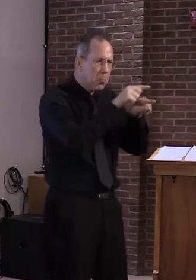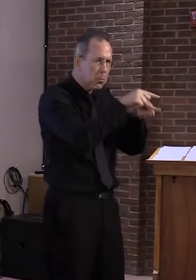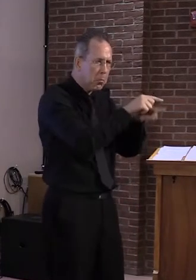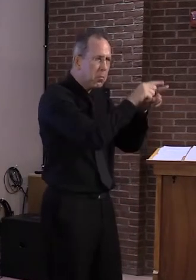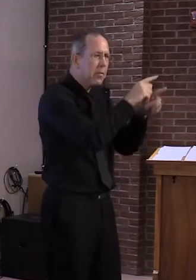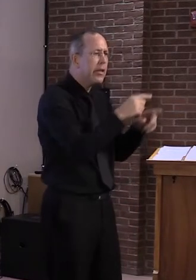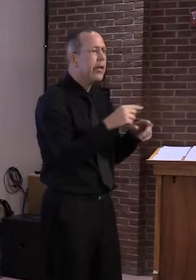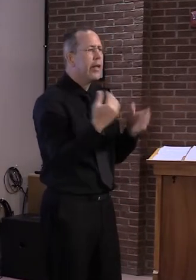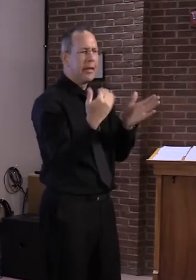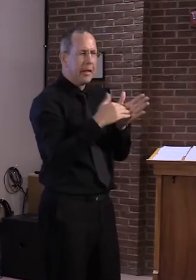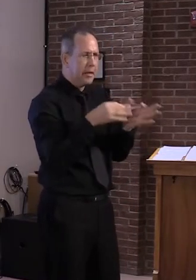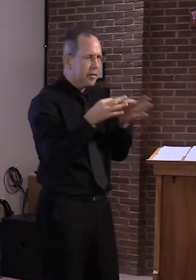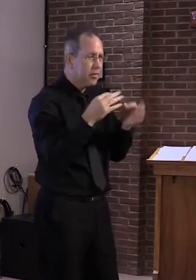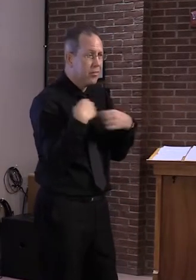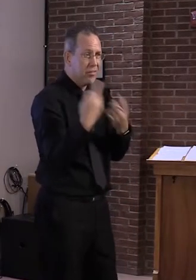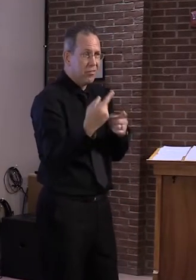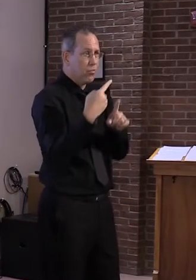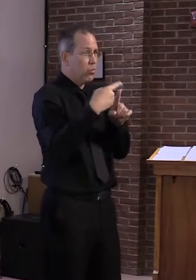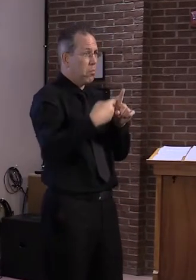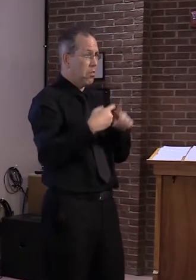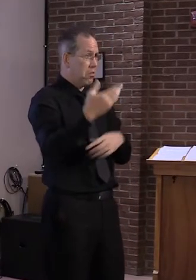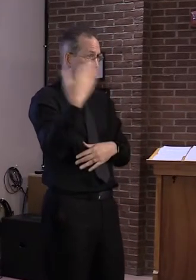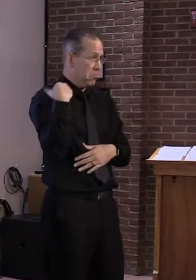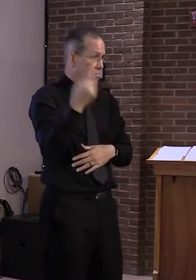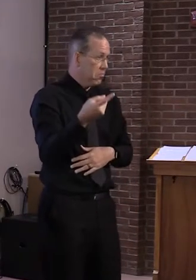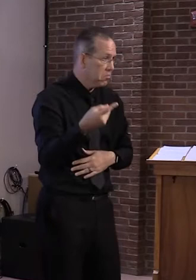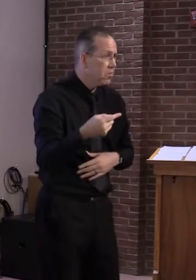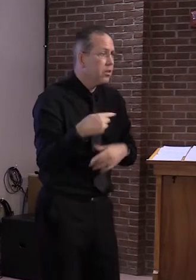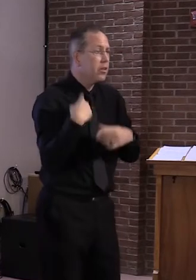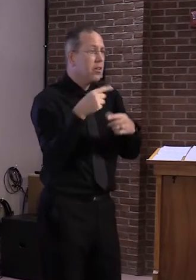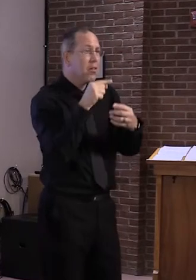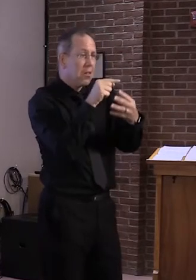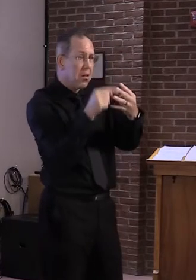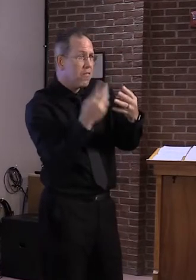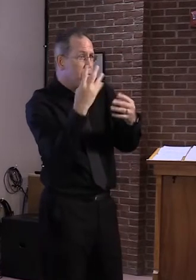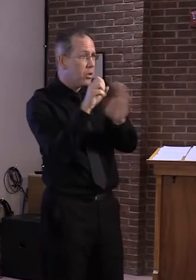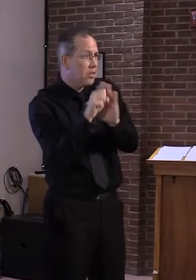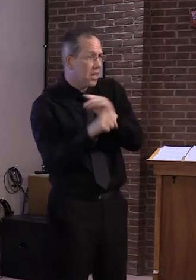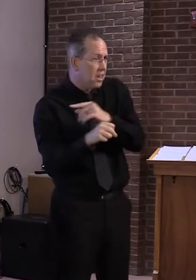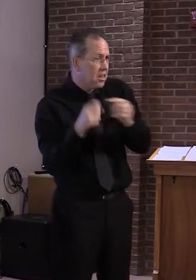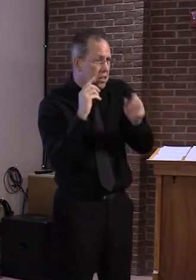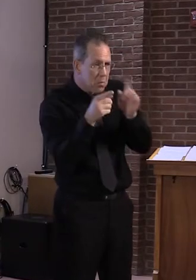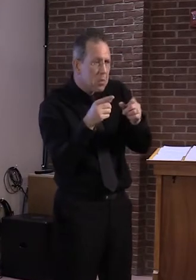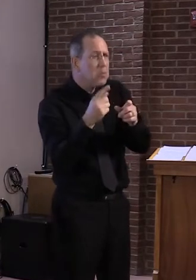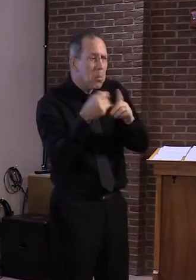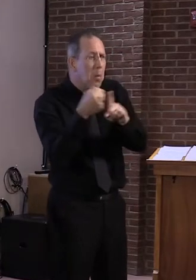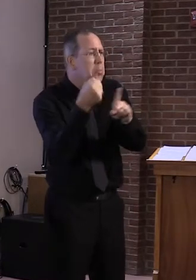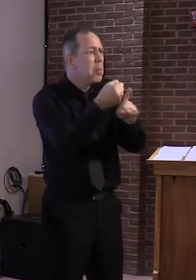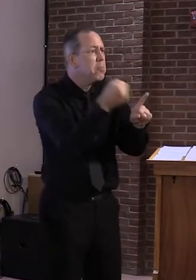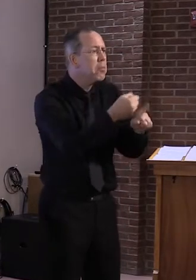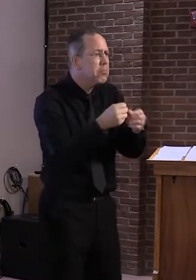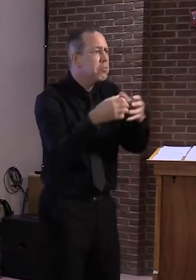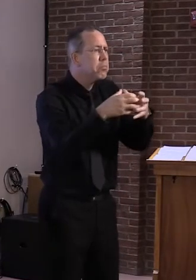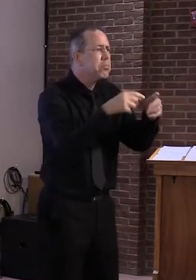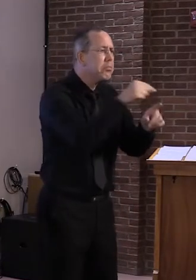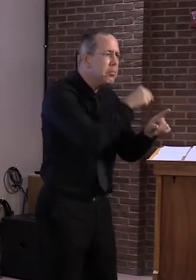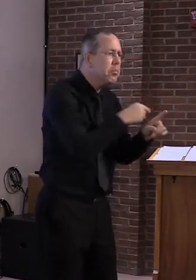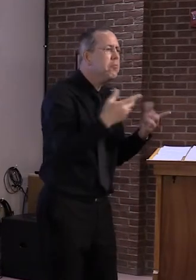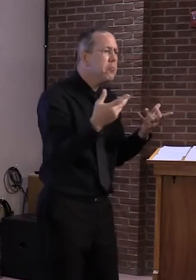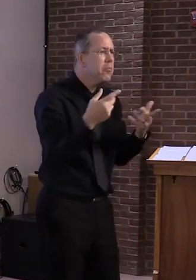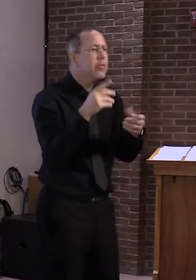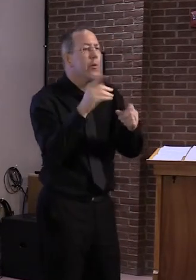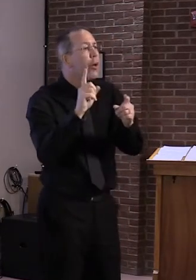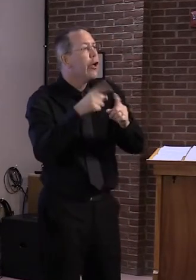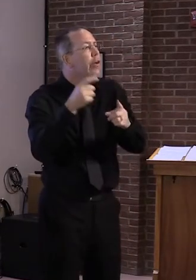so, each one of these states has also been dealing with outbreaks and clusters associated with long-term care facilities, work sites,